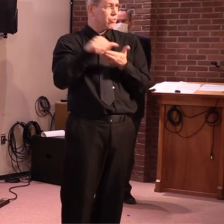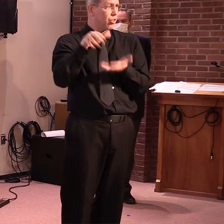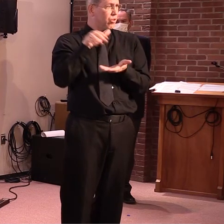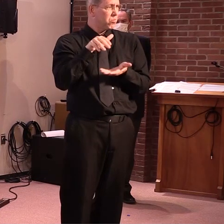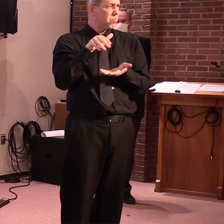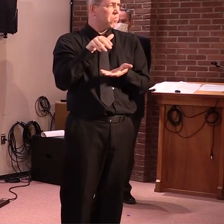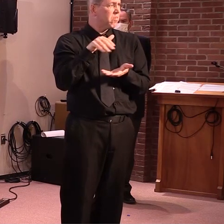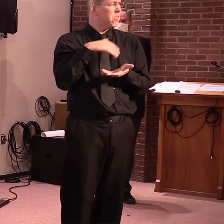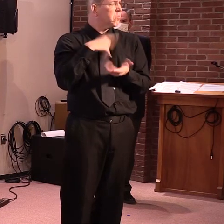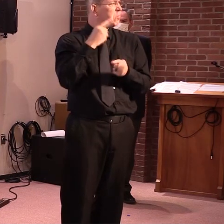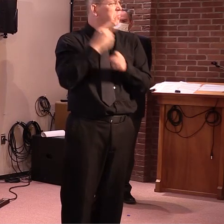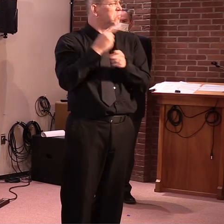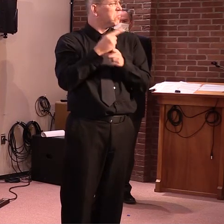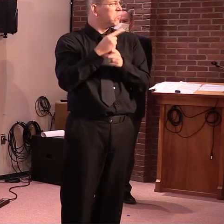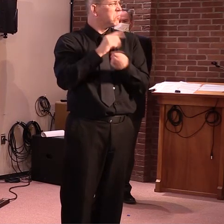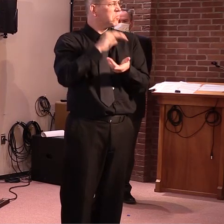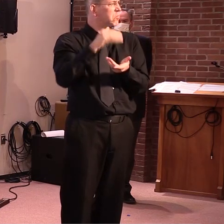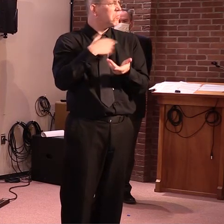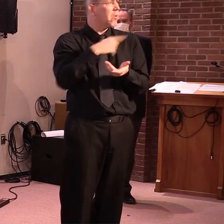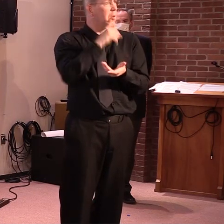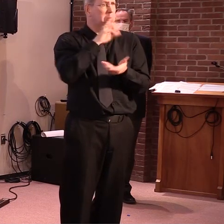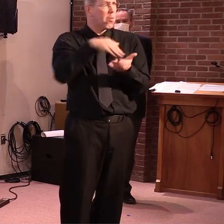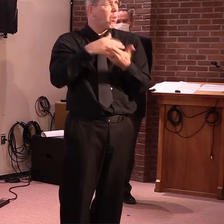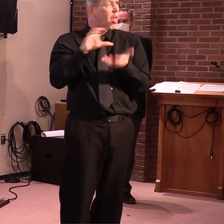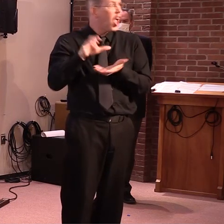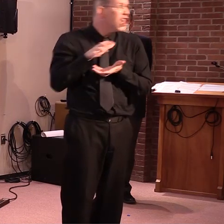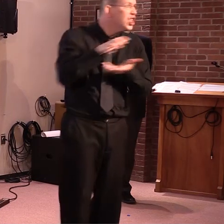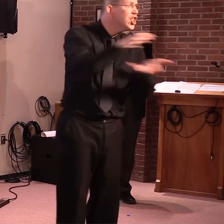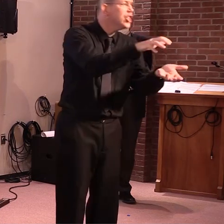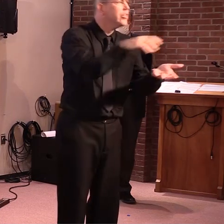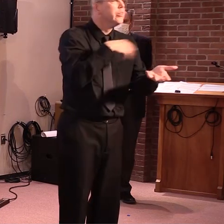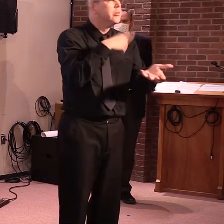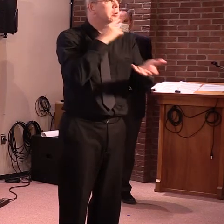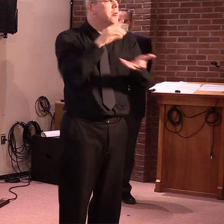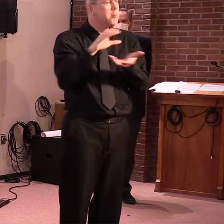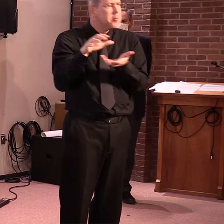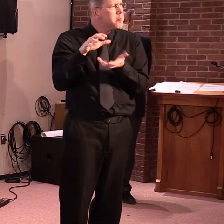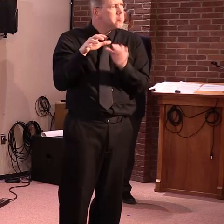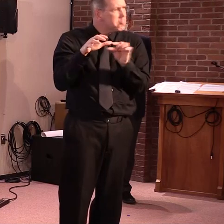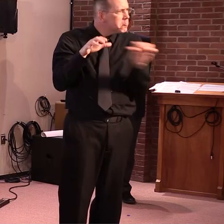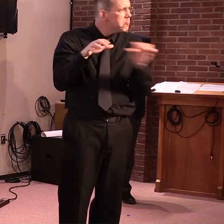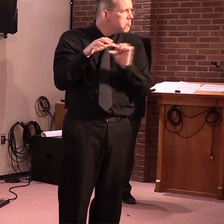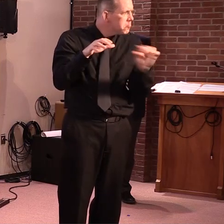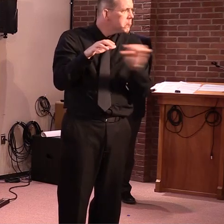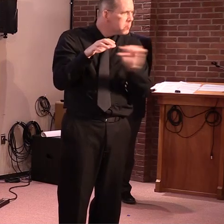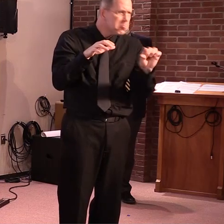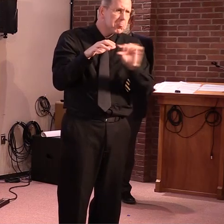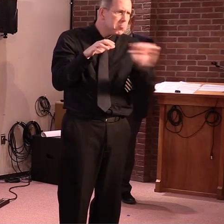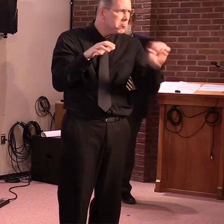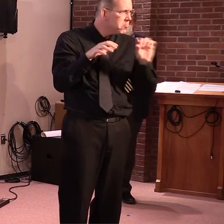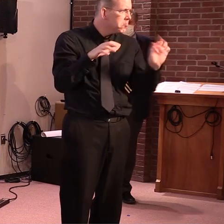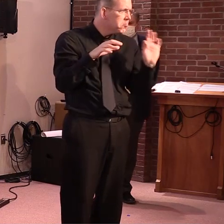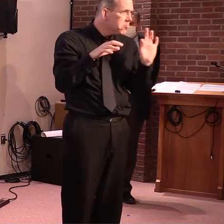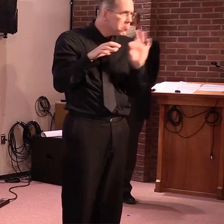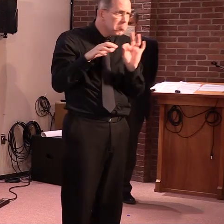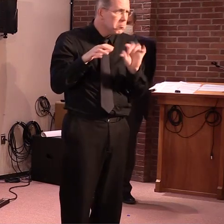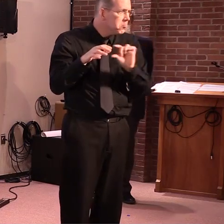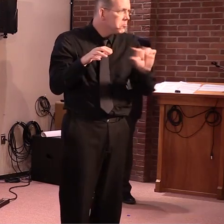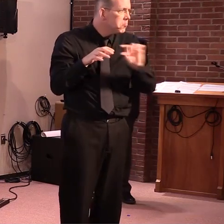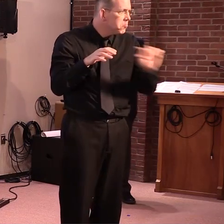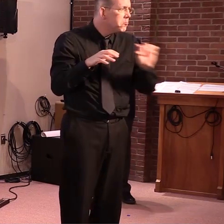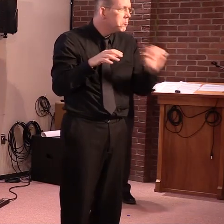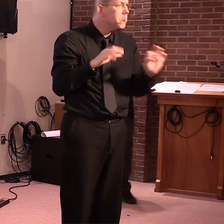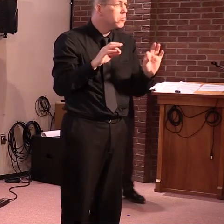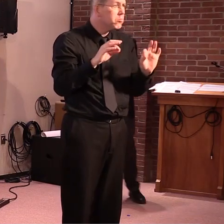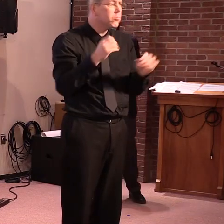providers. We're still working with the legislature to advance that package, and we'll see where